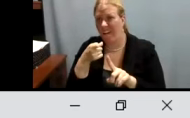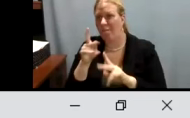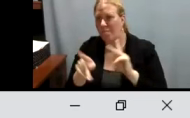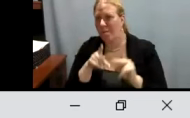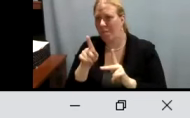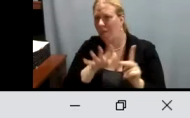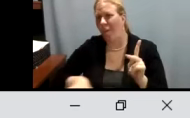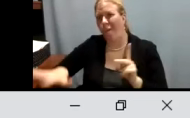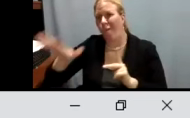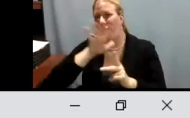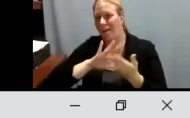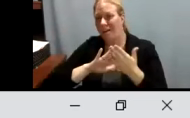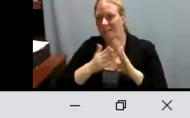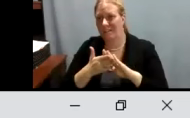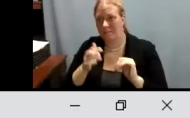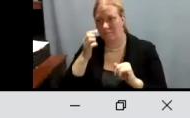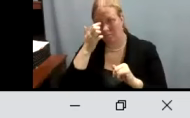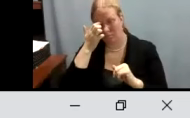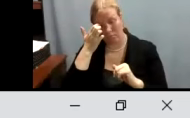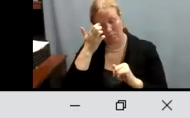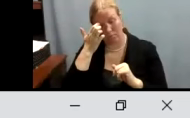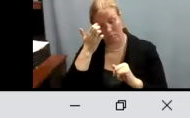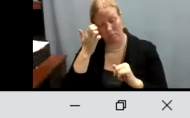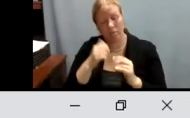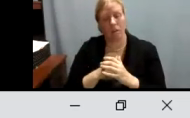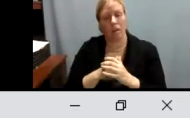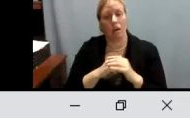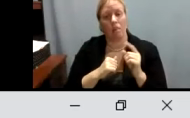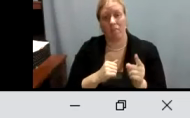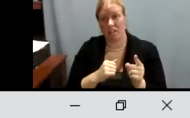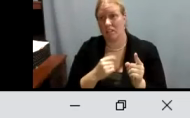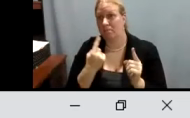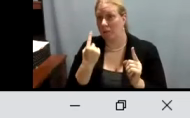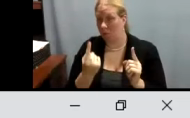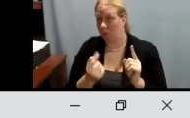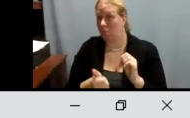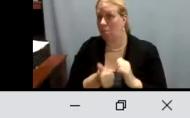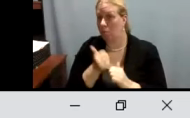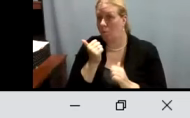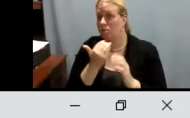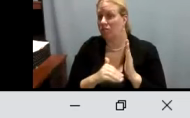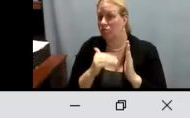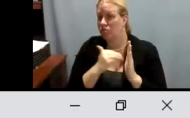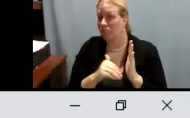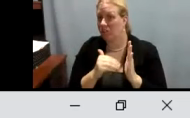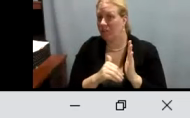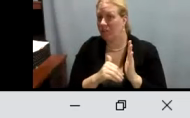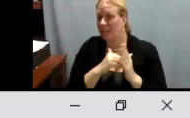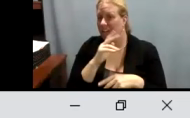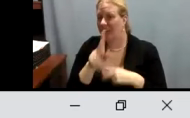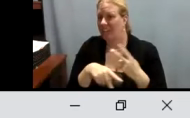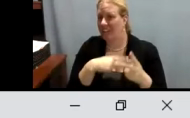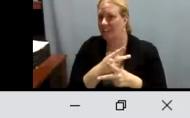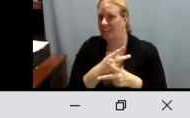Honestly, you know, as mayor, I've received a lot of communications. This has been one of the most frequent types of